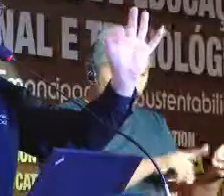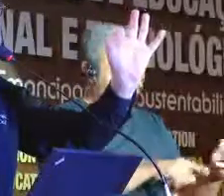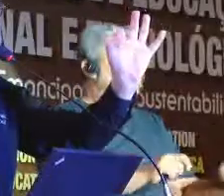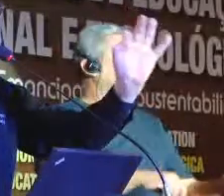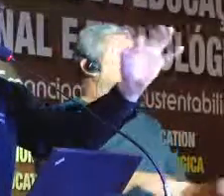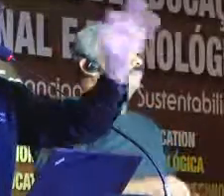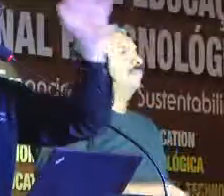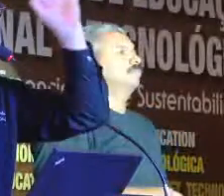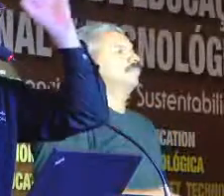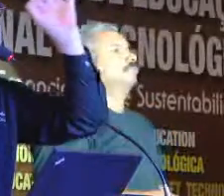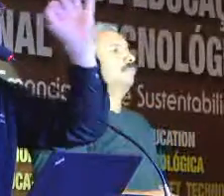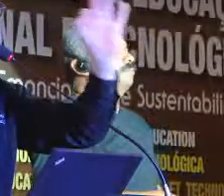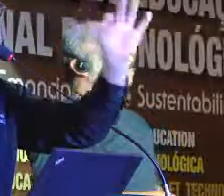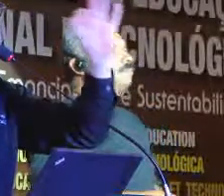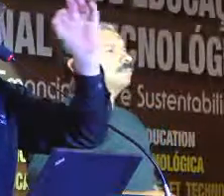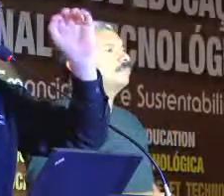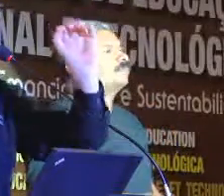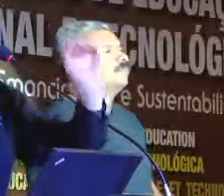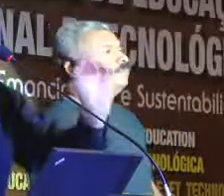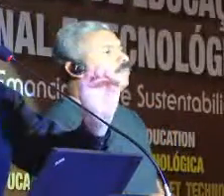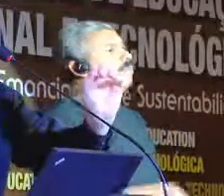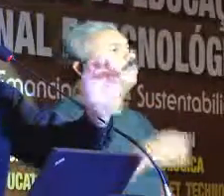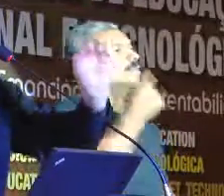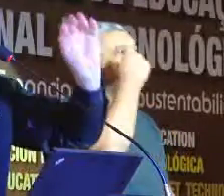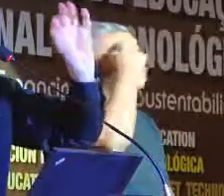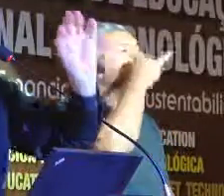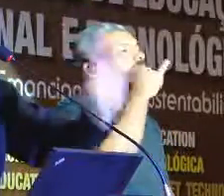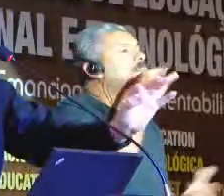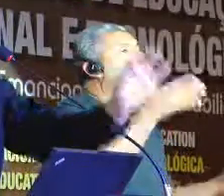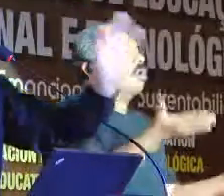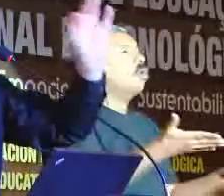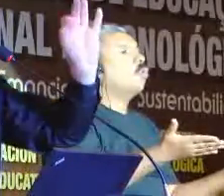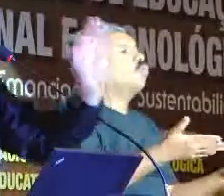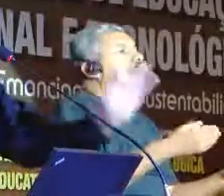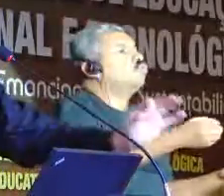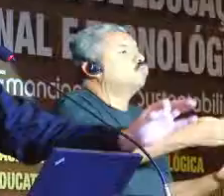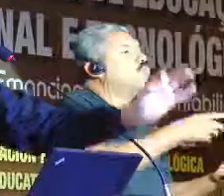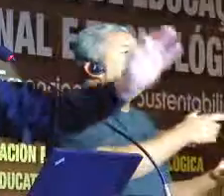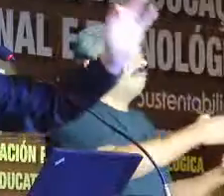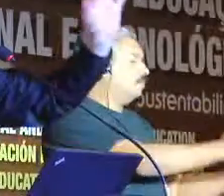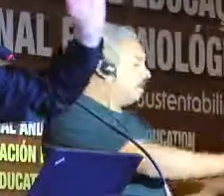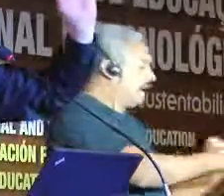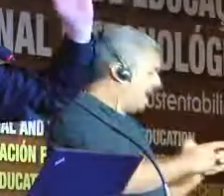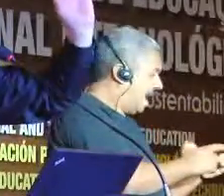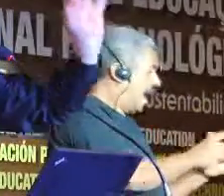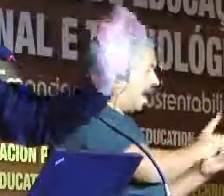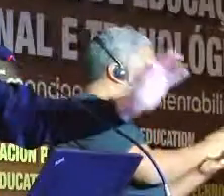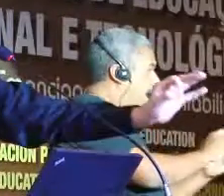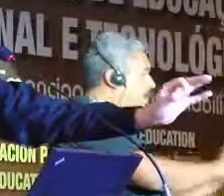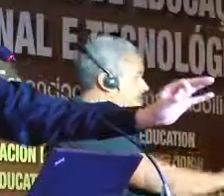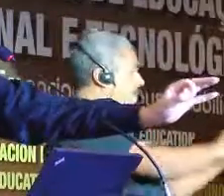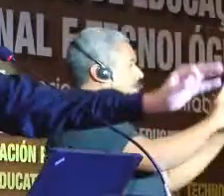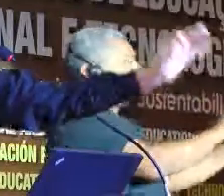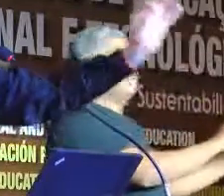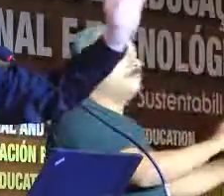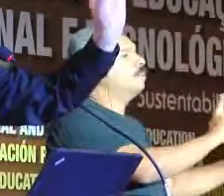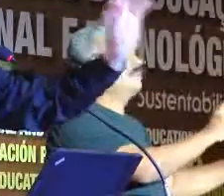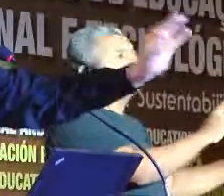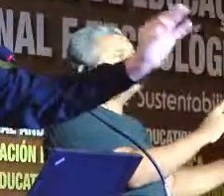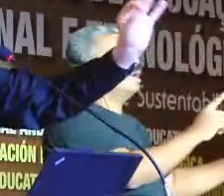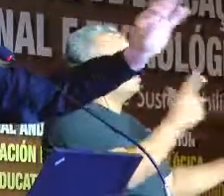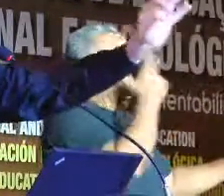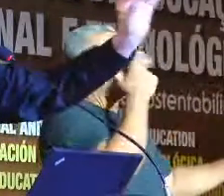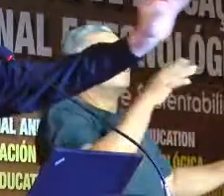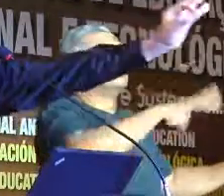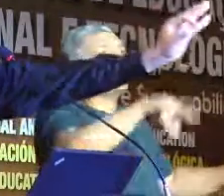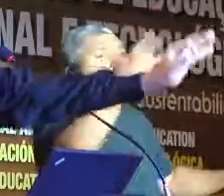anymore, we create a service. A service to the customer of creating software the